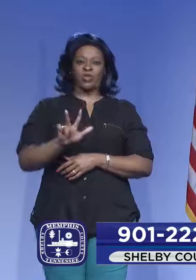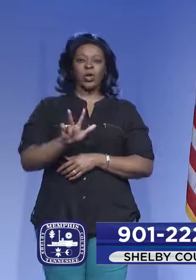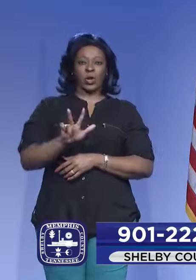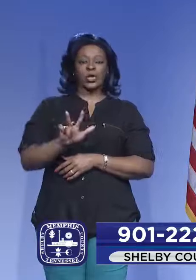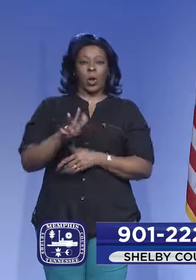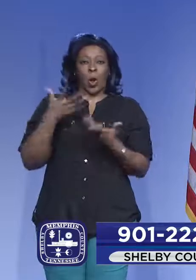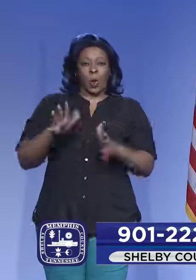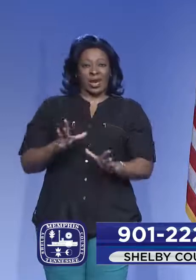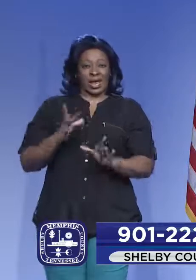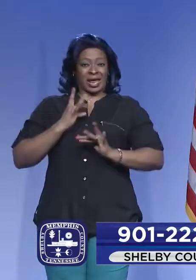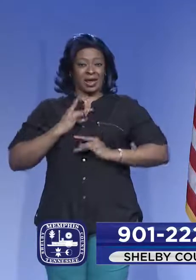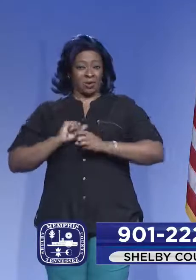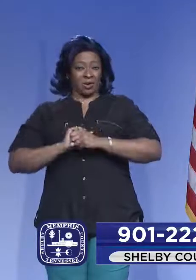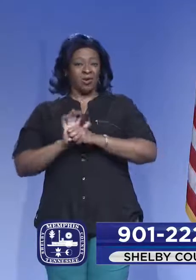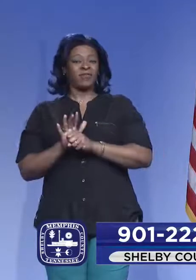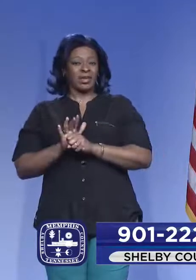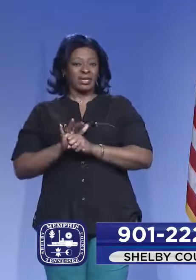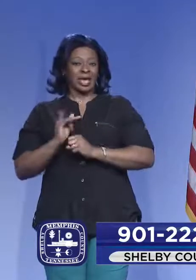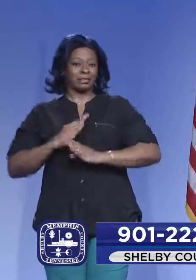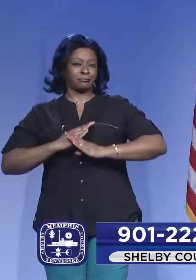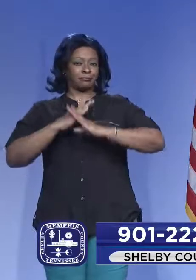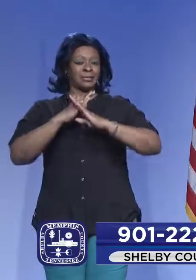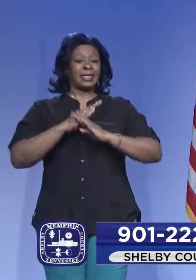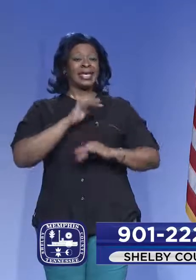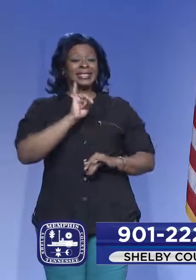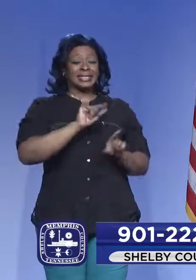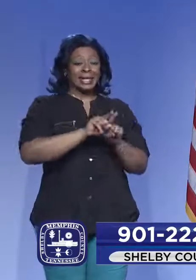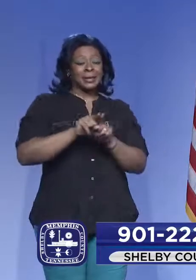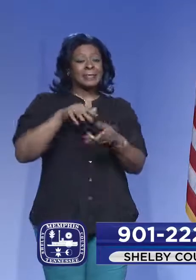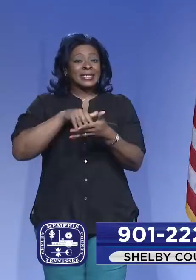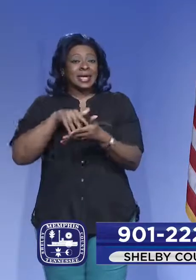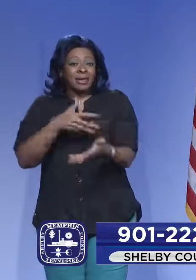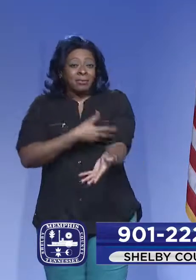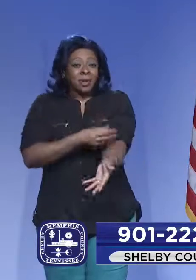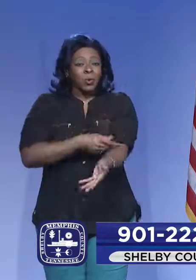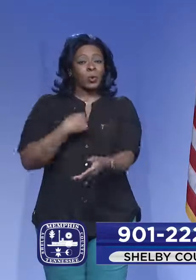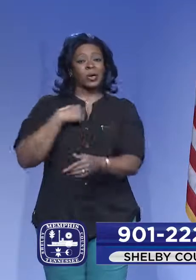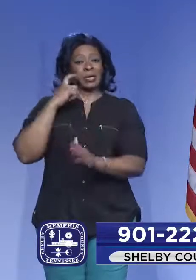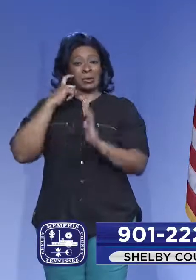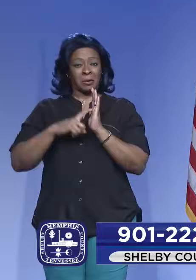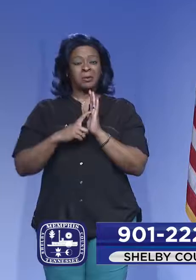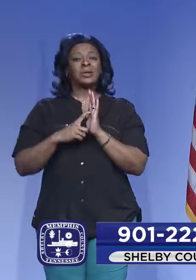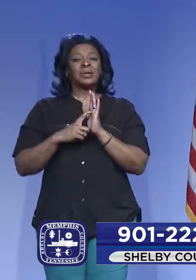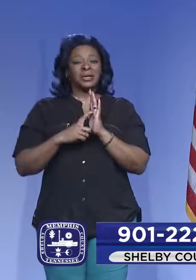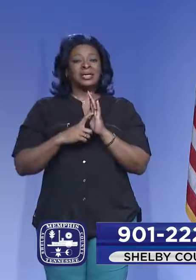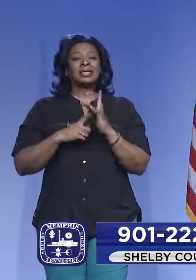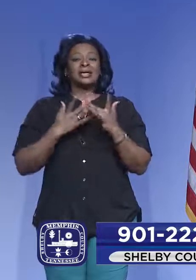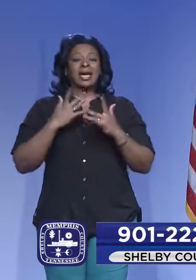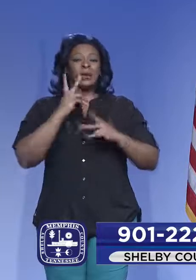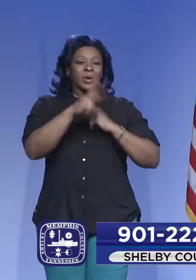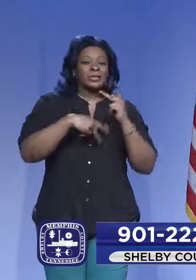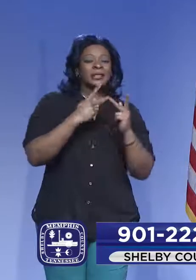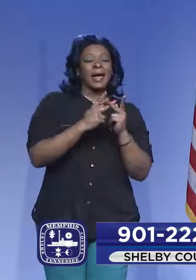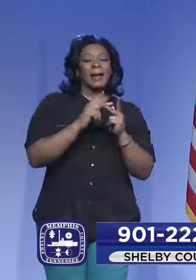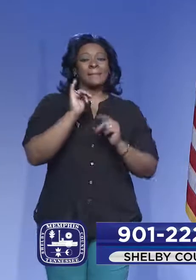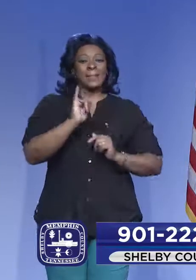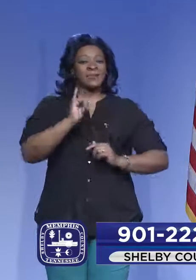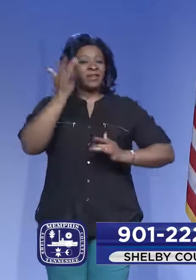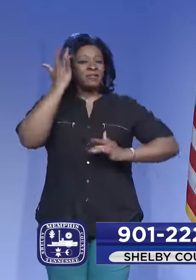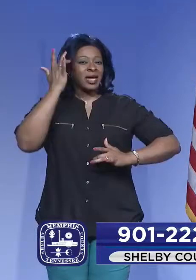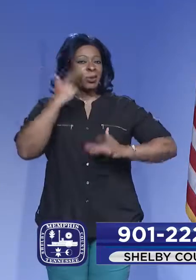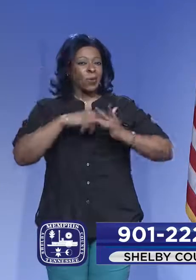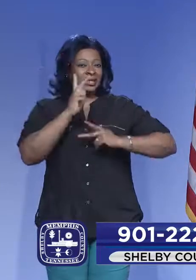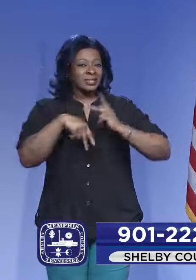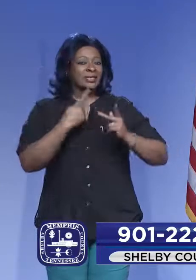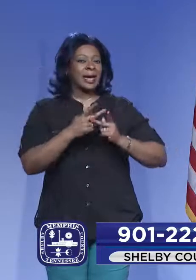And then for those same antibody studies, we can see the level and type, this is important, the type